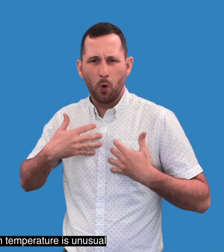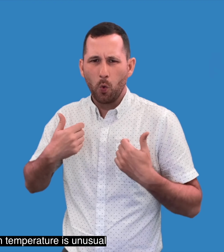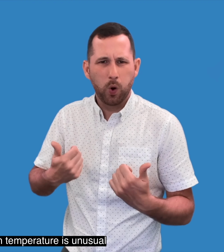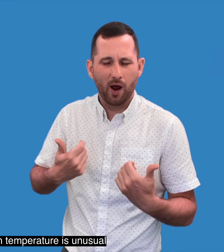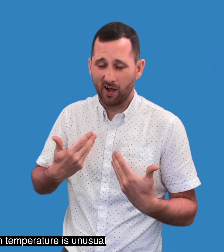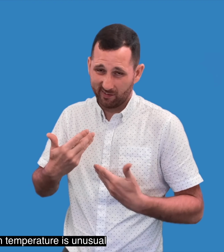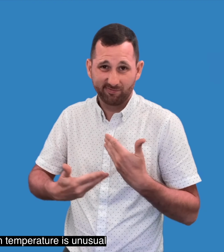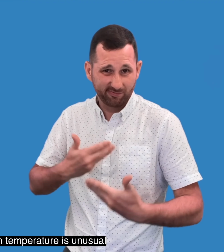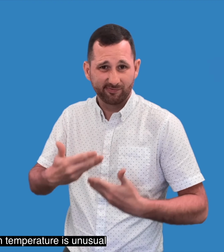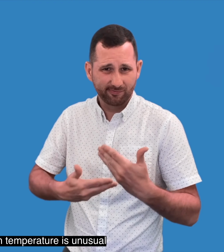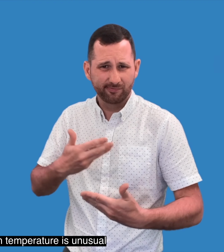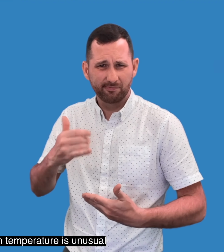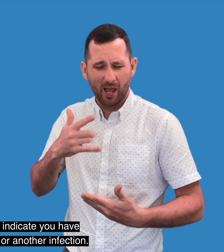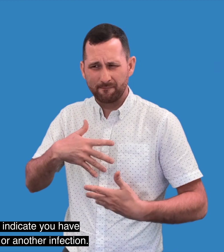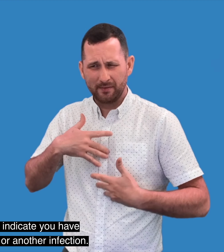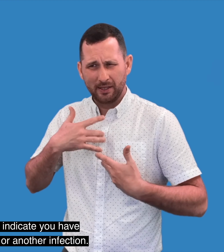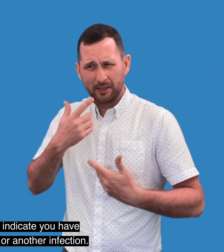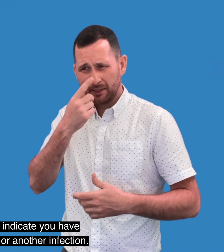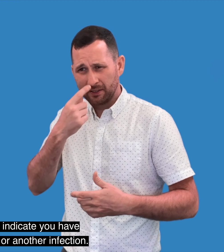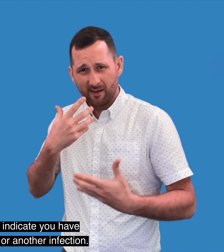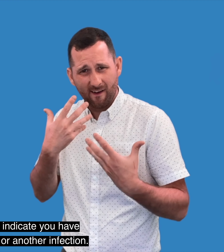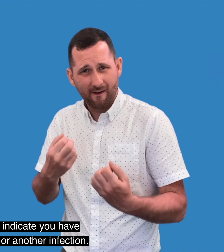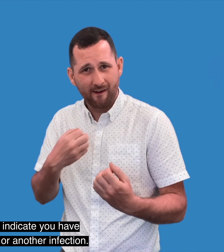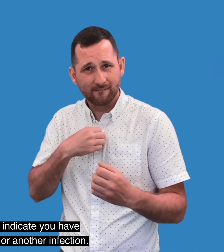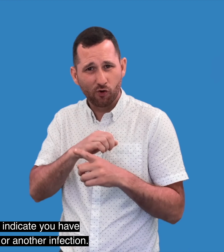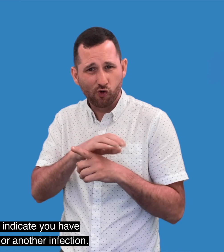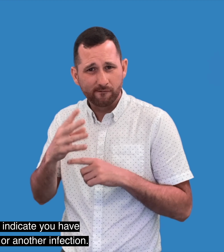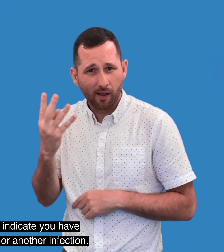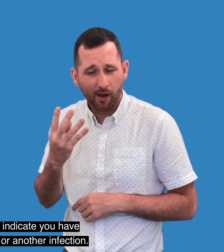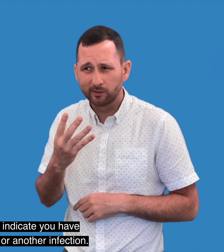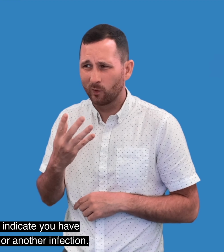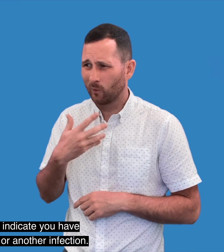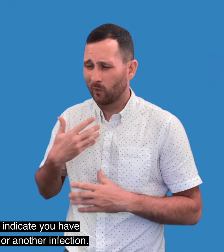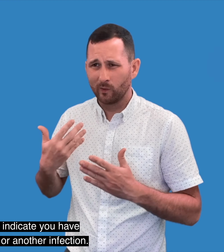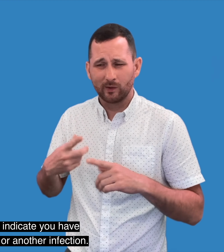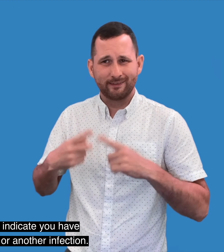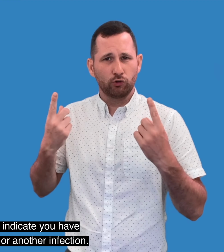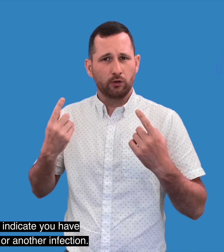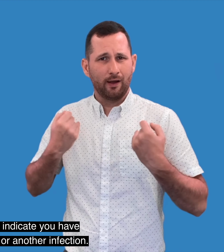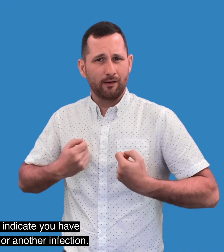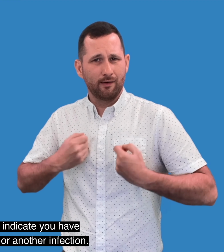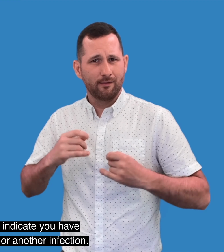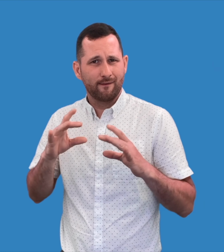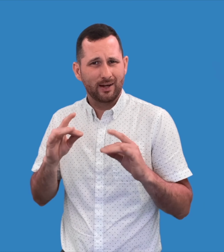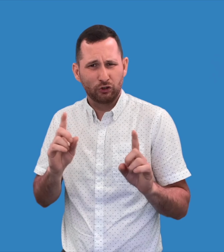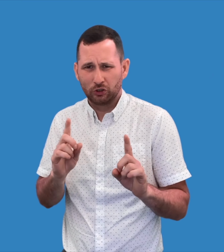temperature is unusual and may indicate you have COVID-19 or another infection.